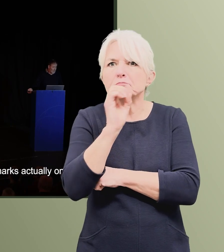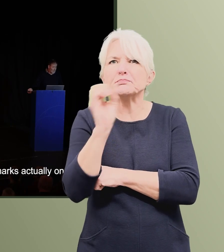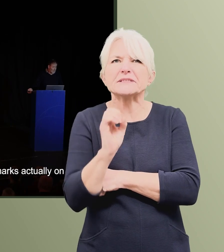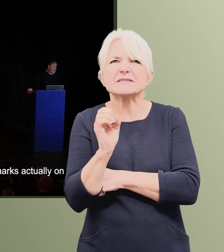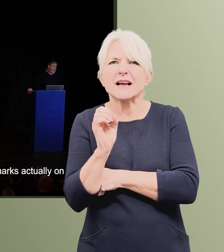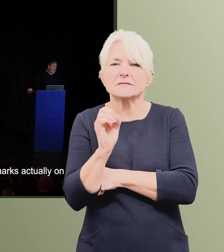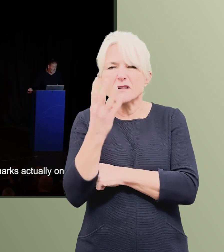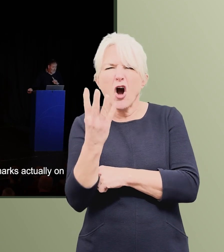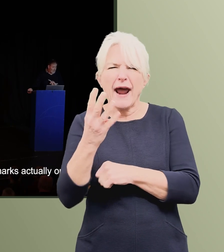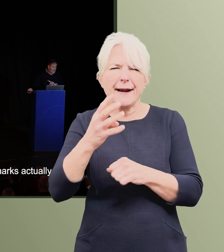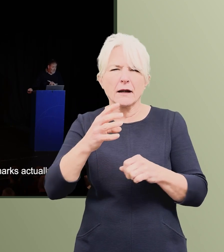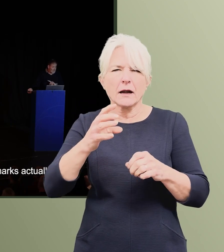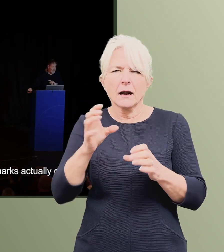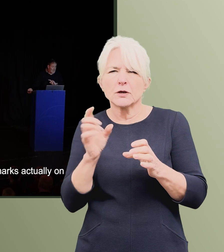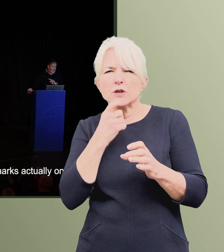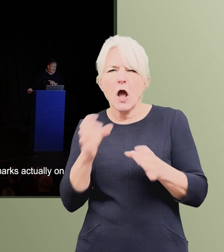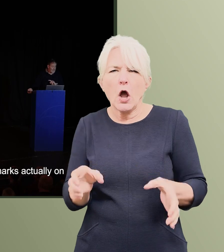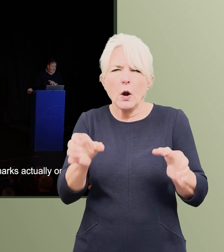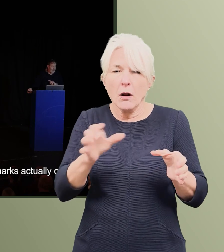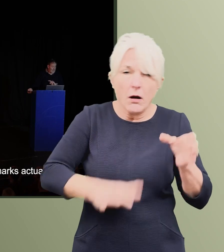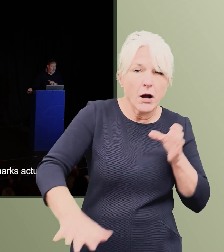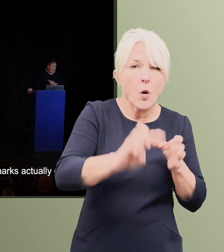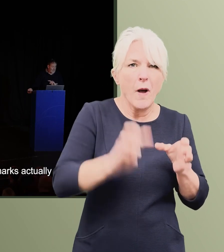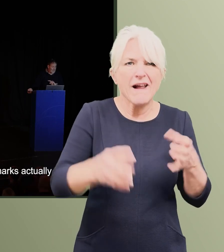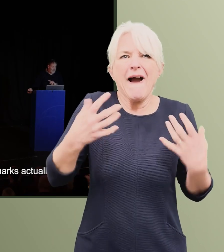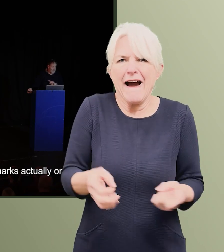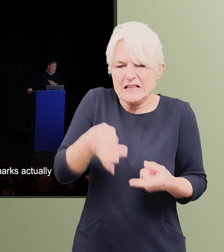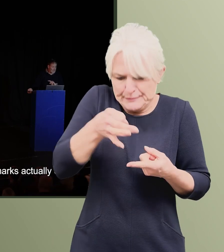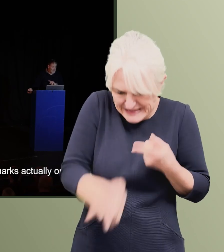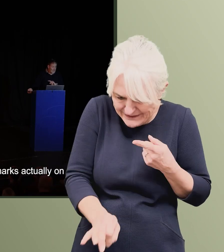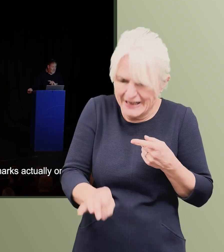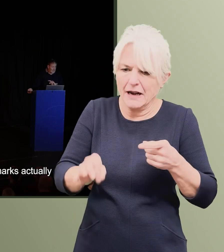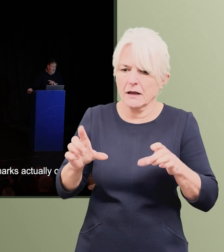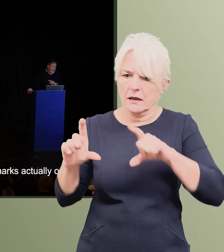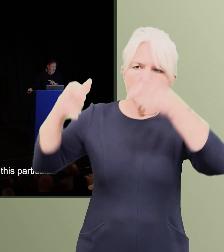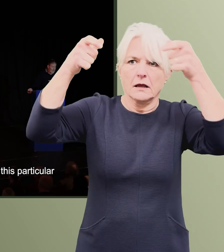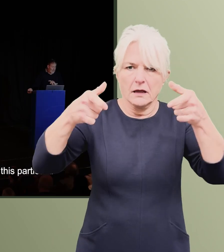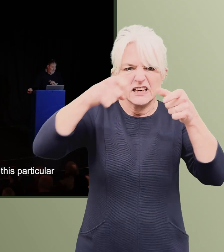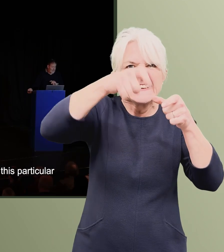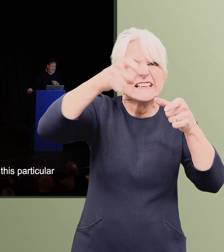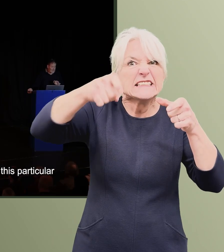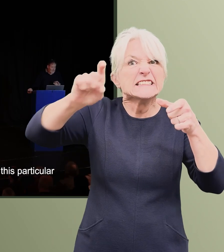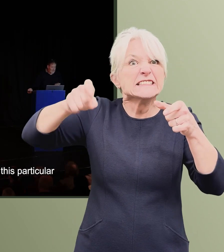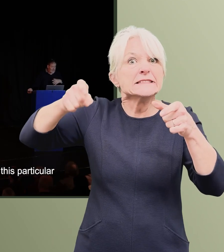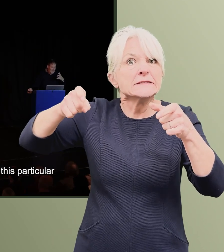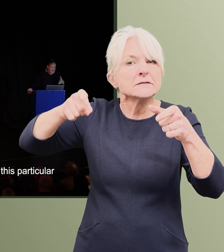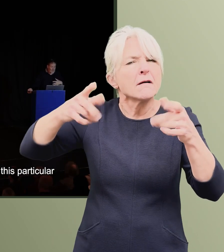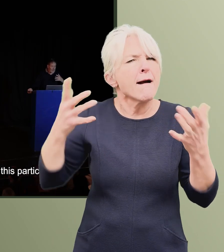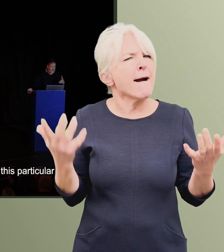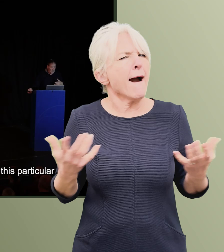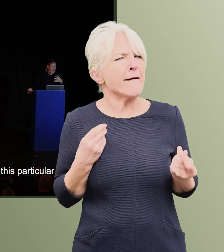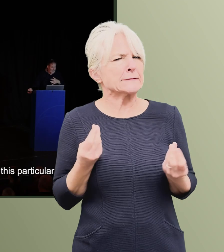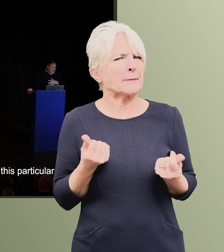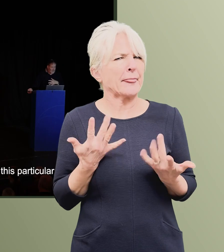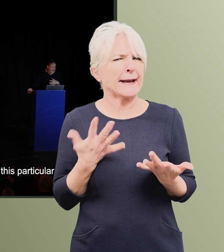monuments in the whole of Wales that have cut marks actually on their capstones. So quite clearly, there's something